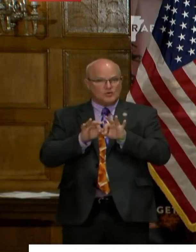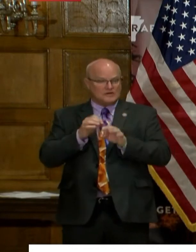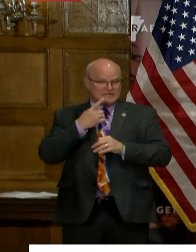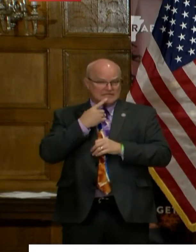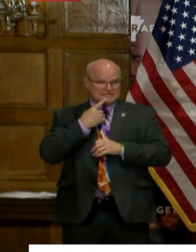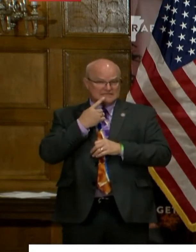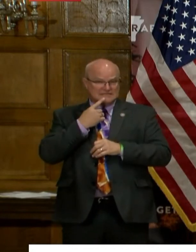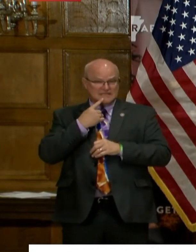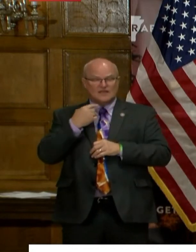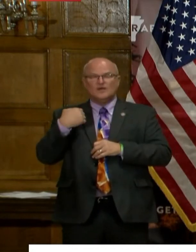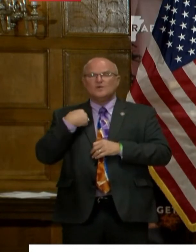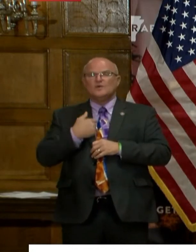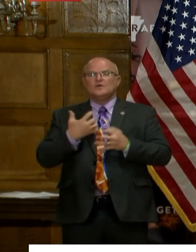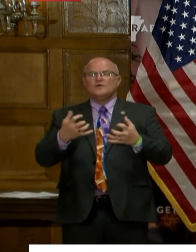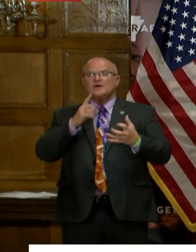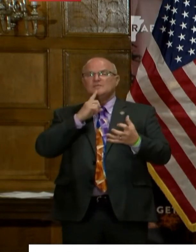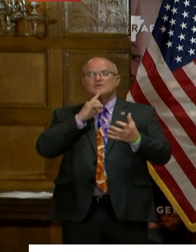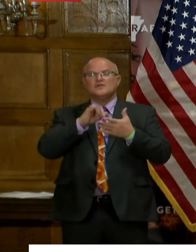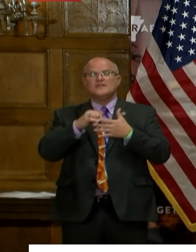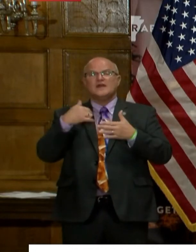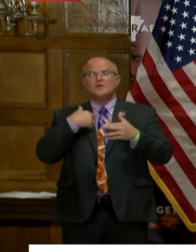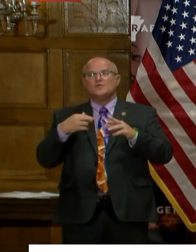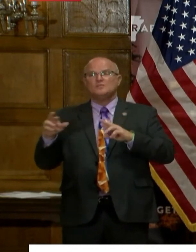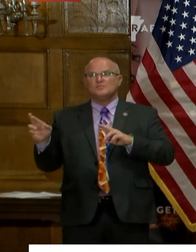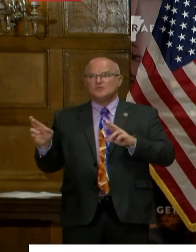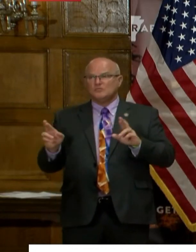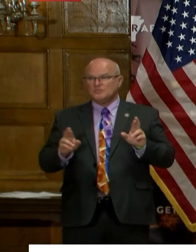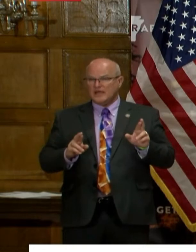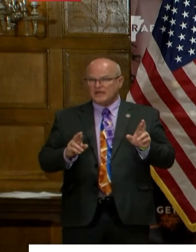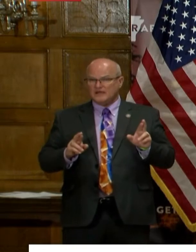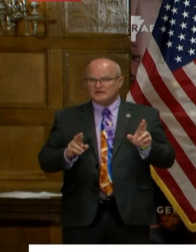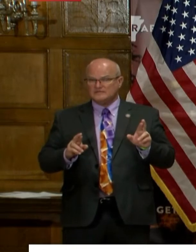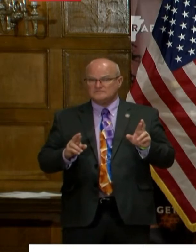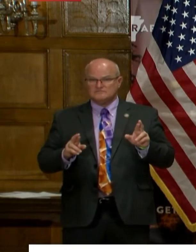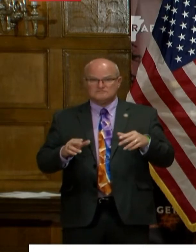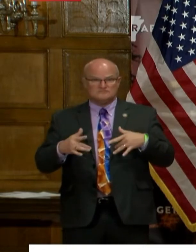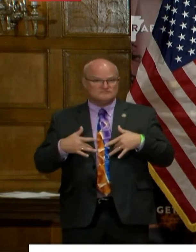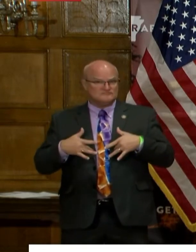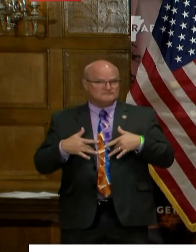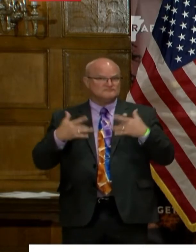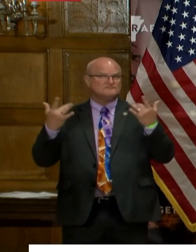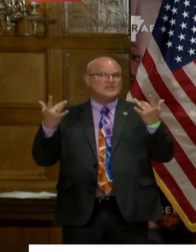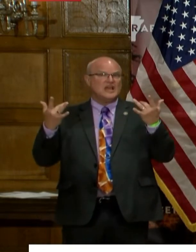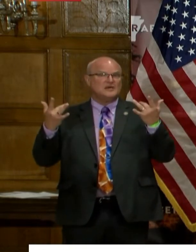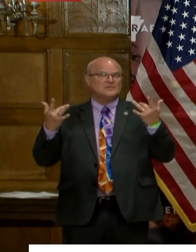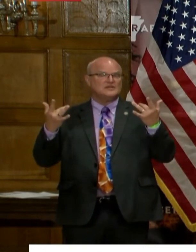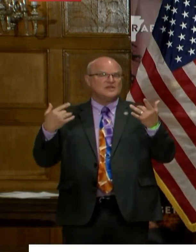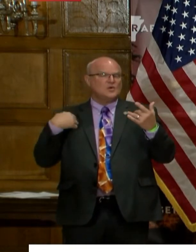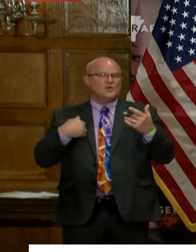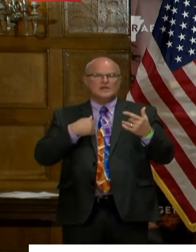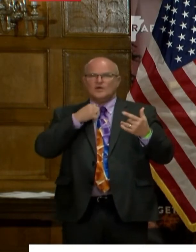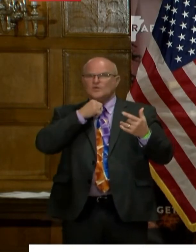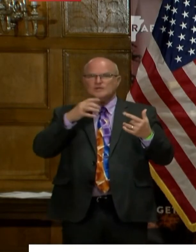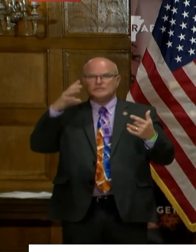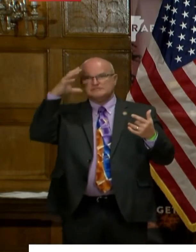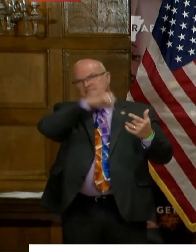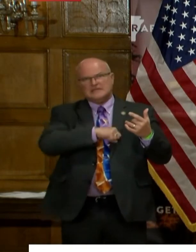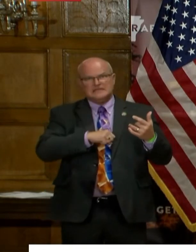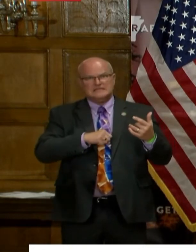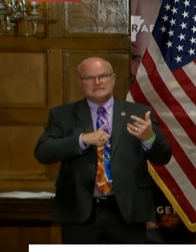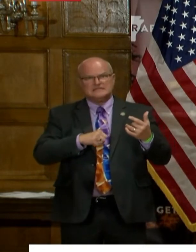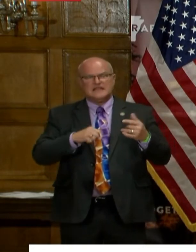said, that we want to make sure that we're prepared under any eventuality, and that we don't want to be caught short as